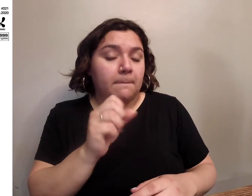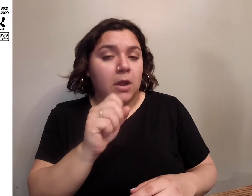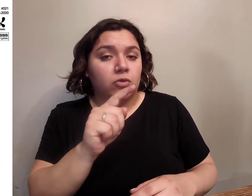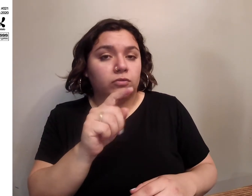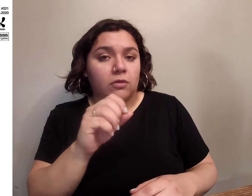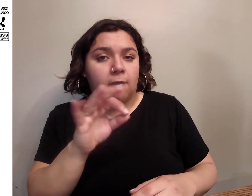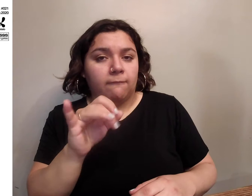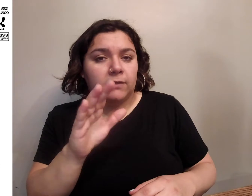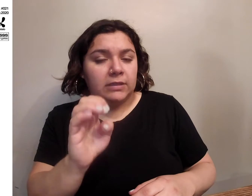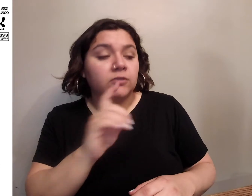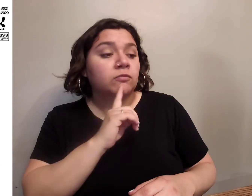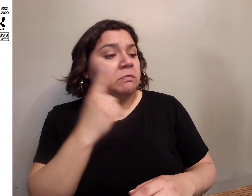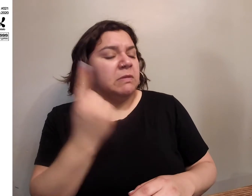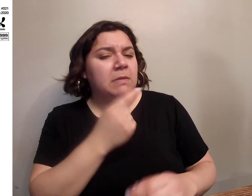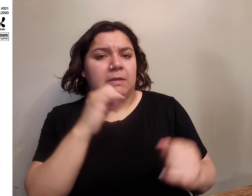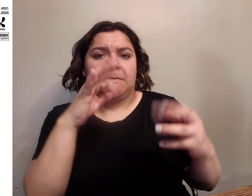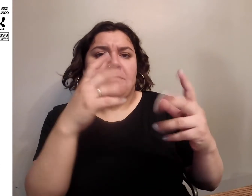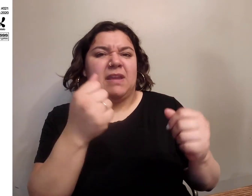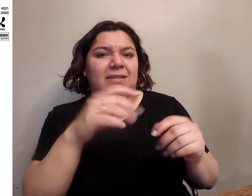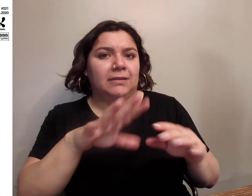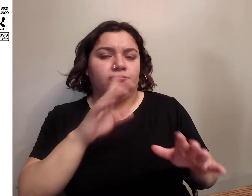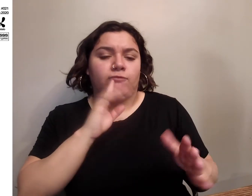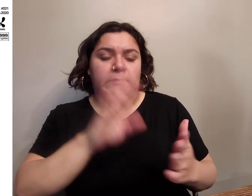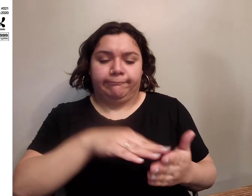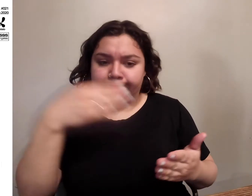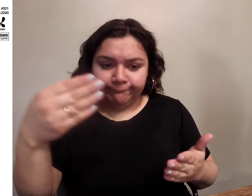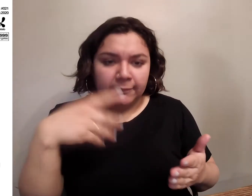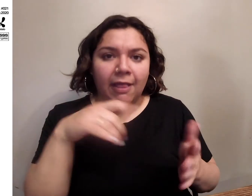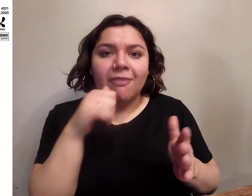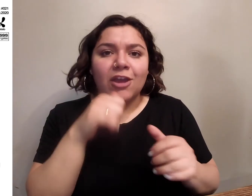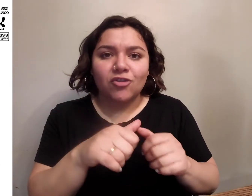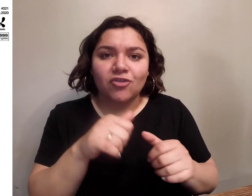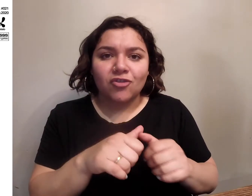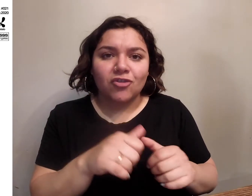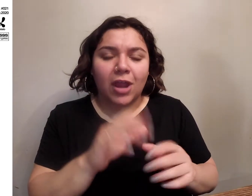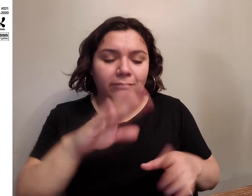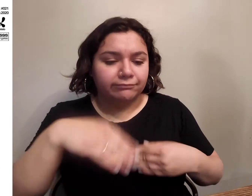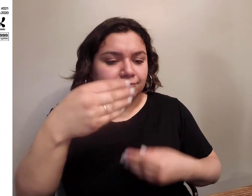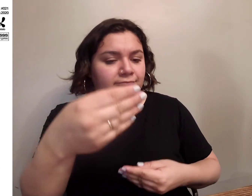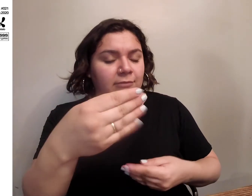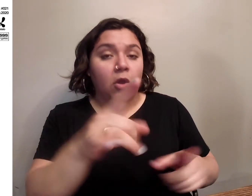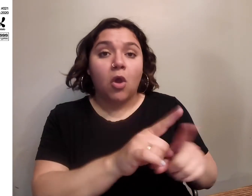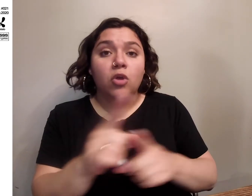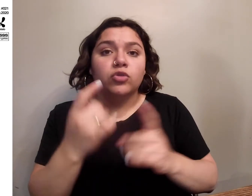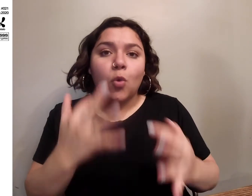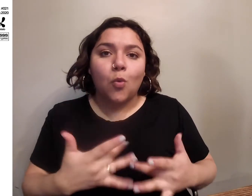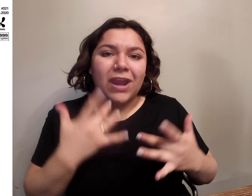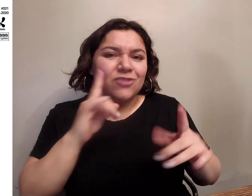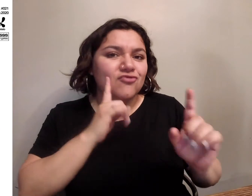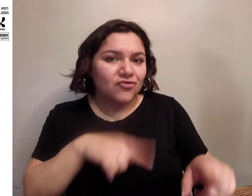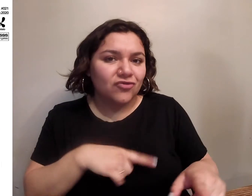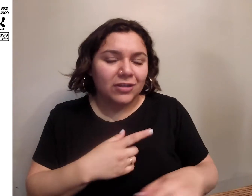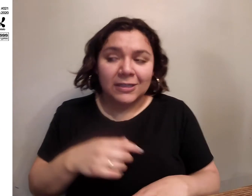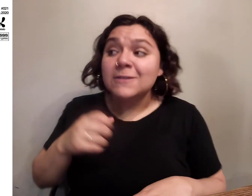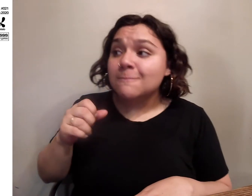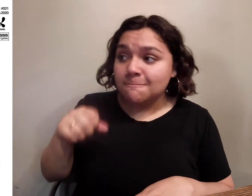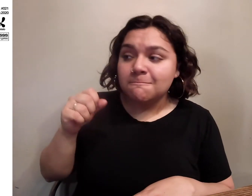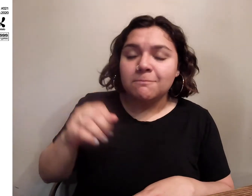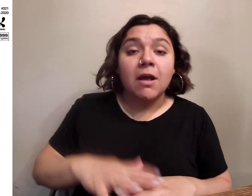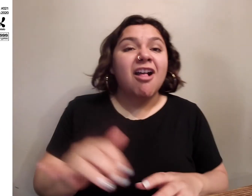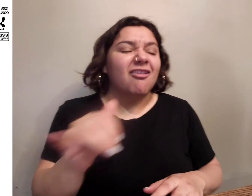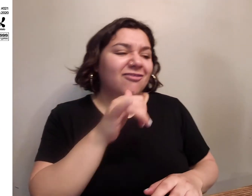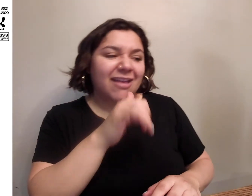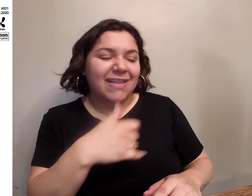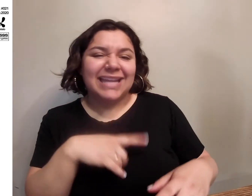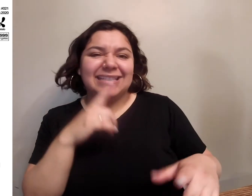something extraordinary about opening a letter and also waiting to answer. Unlike texts and